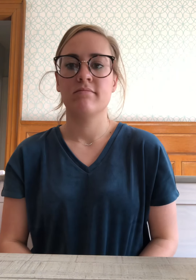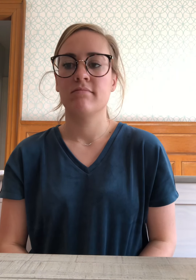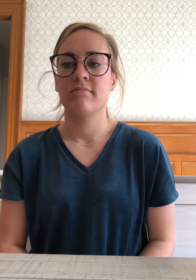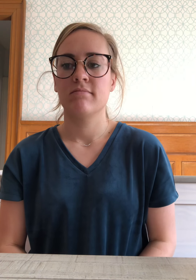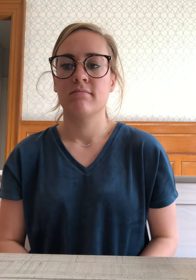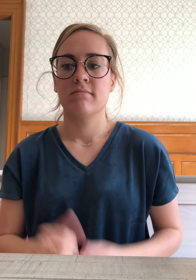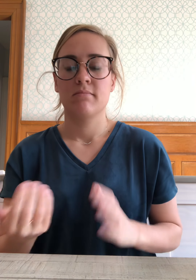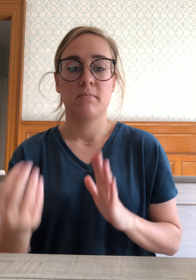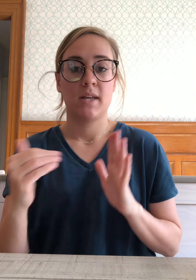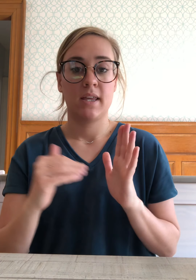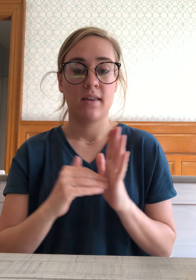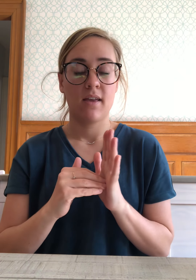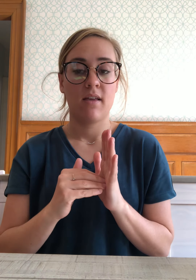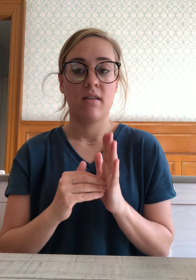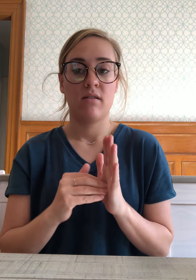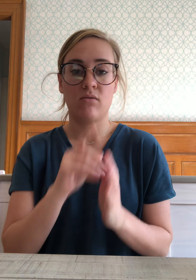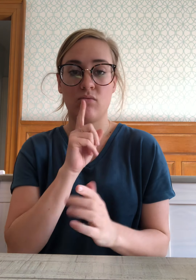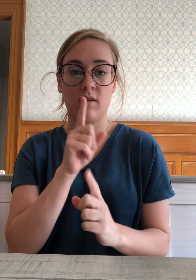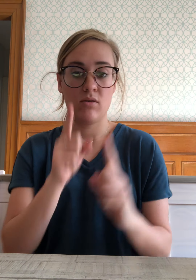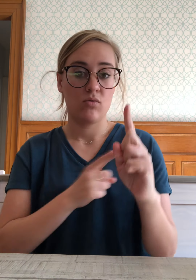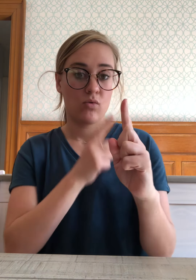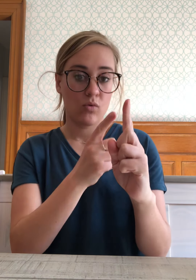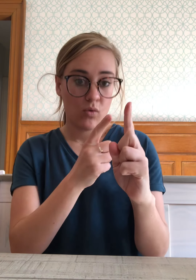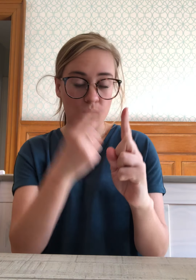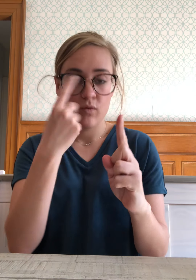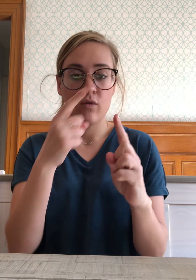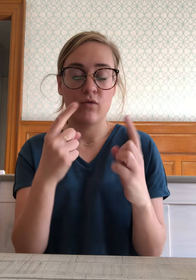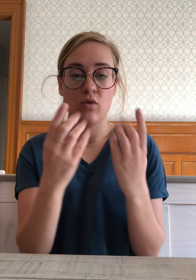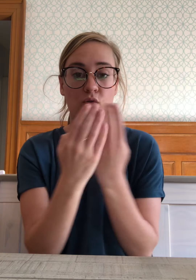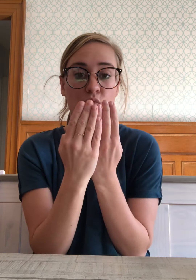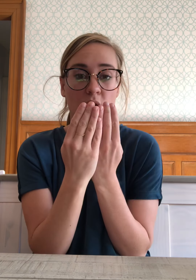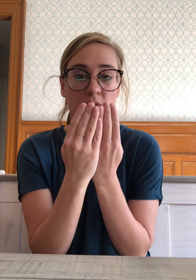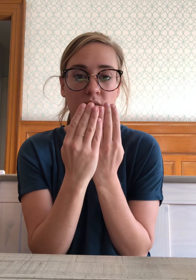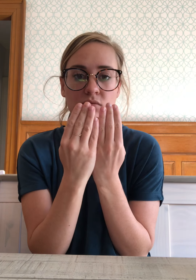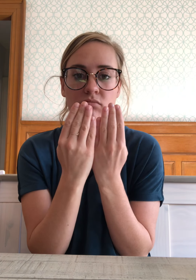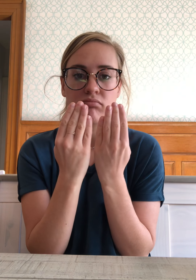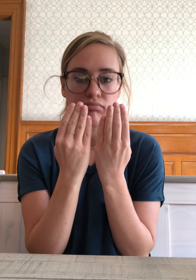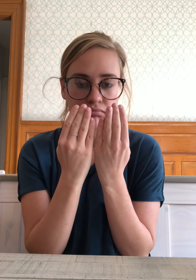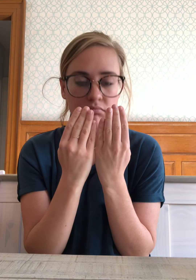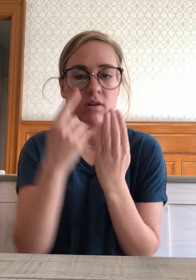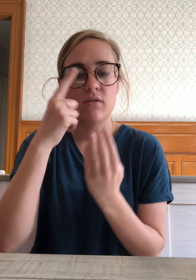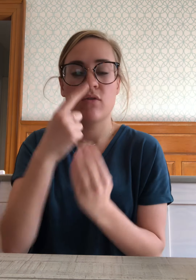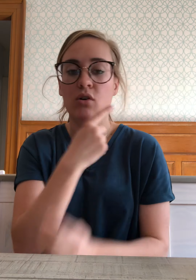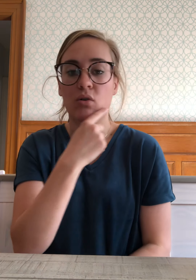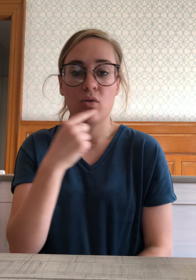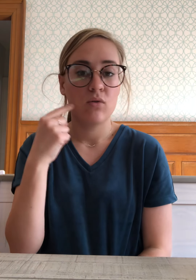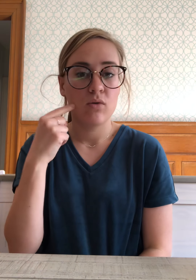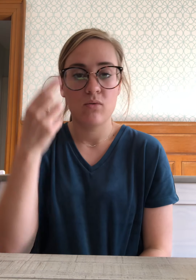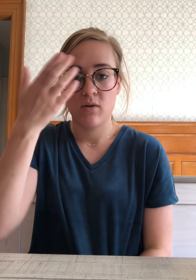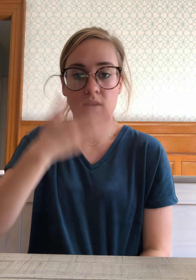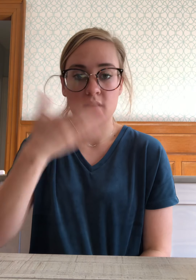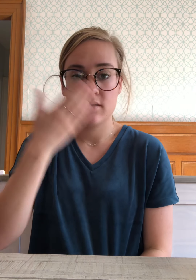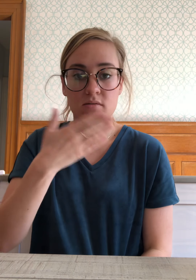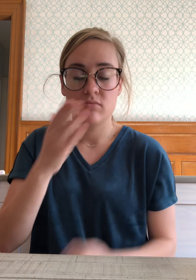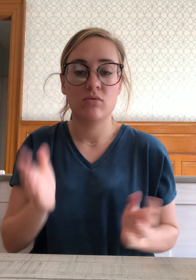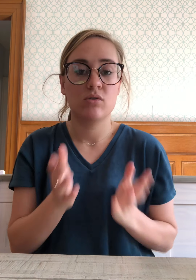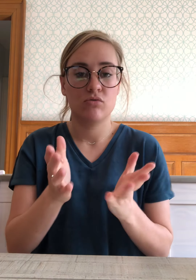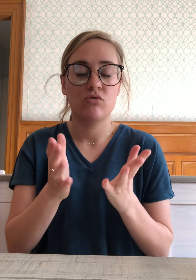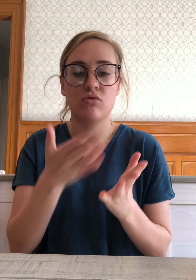purpose was to uncrowd the lower anteriors to promote hygiene.